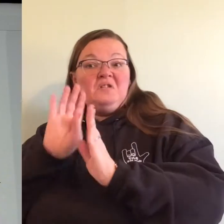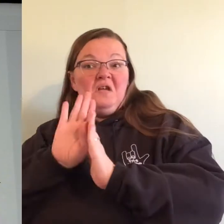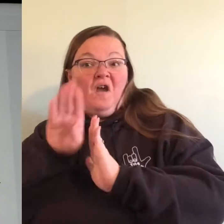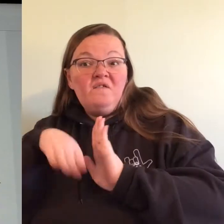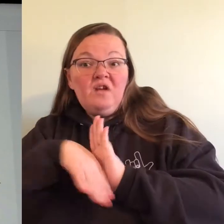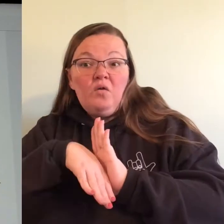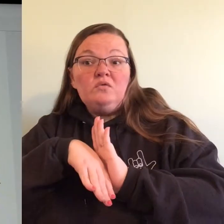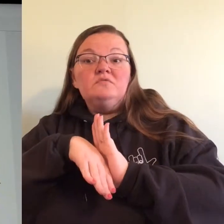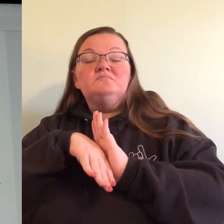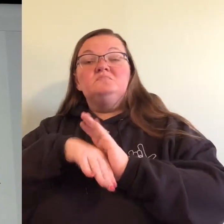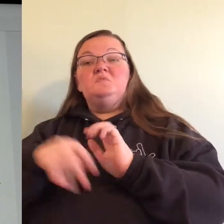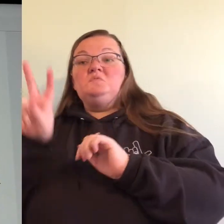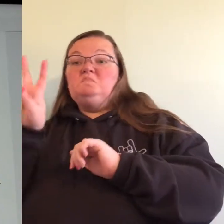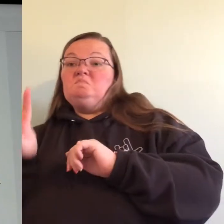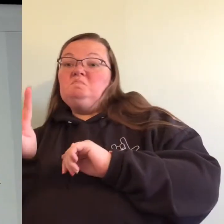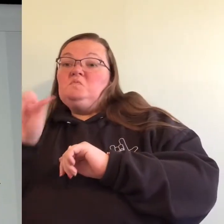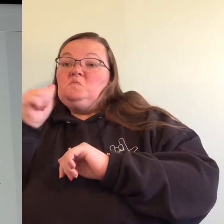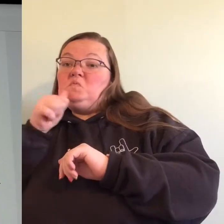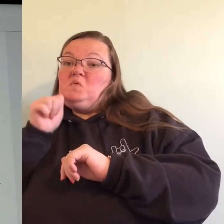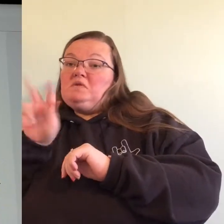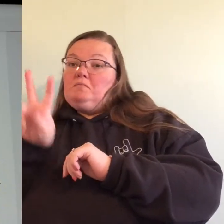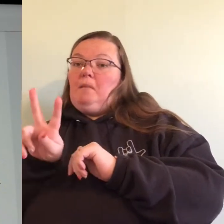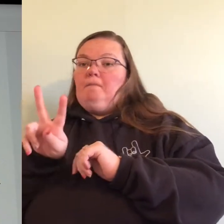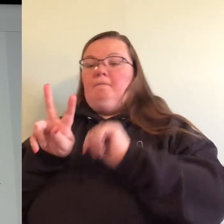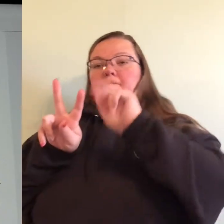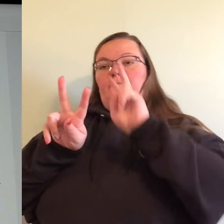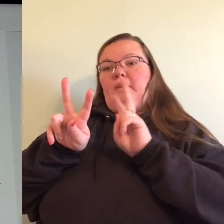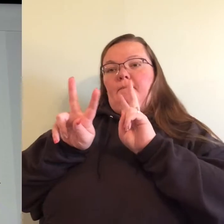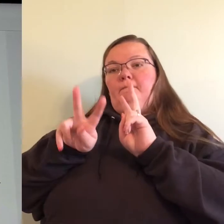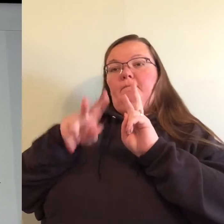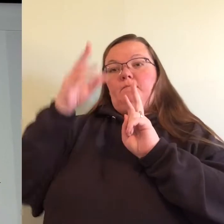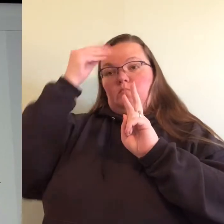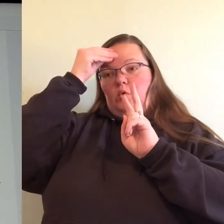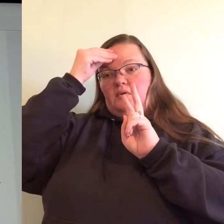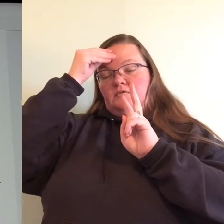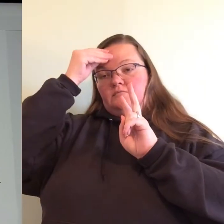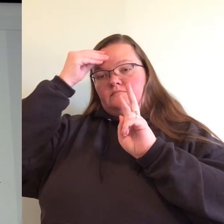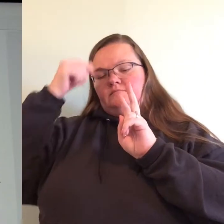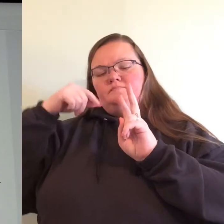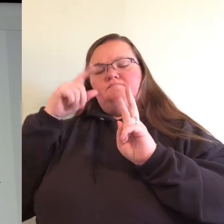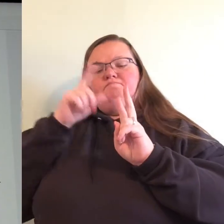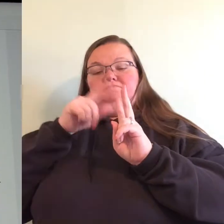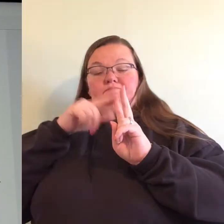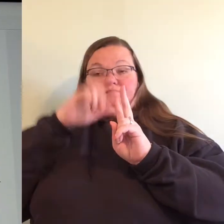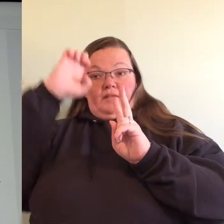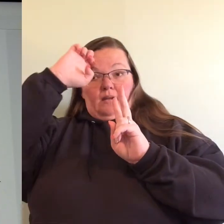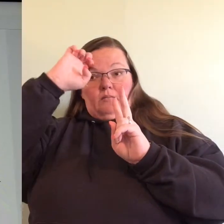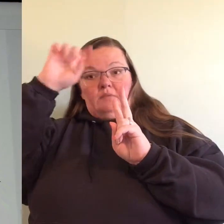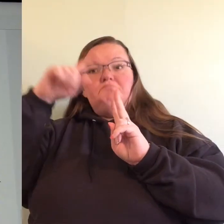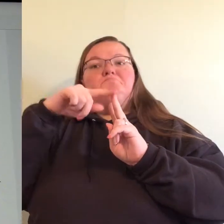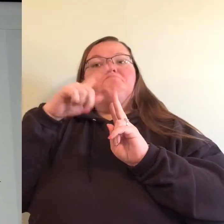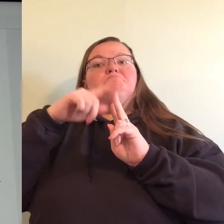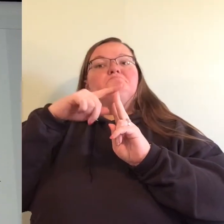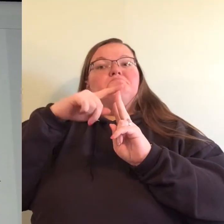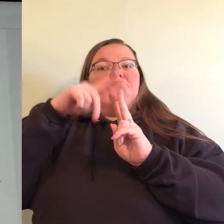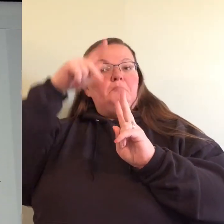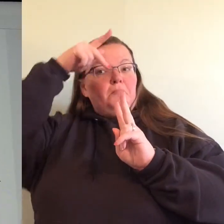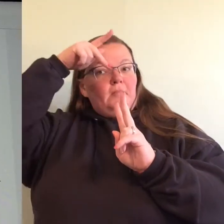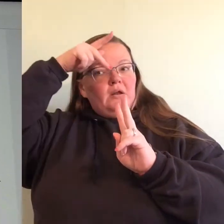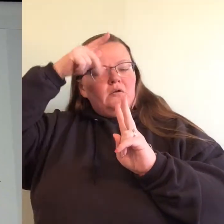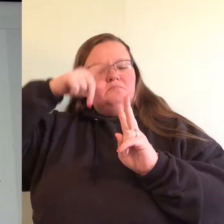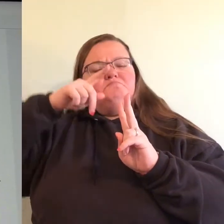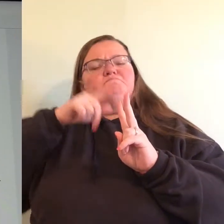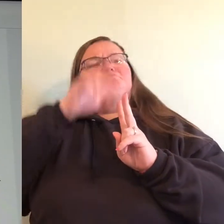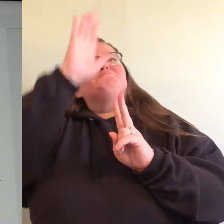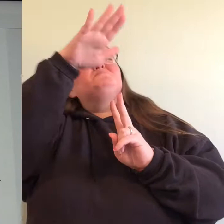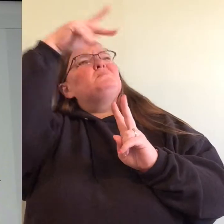in front, when Edmund said to Peter, if you're not still too high and mighty to talk to me, I have something to